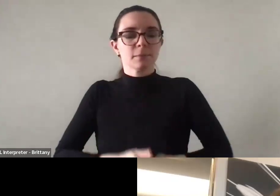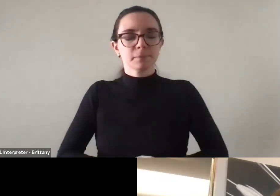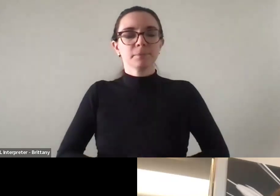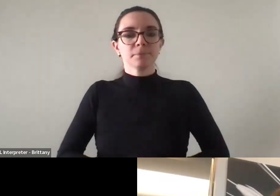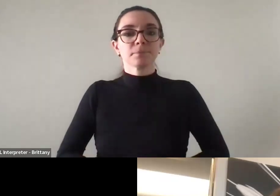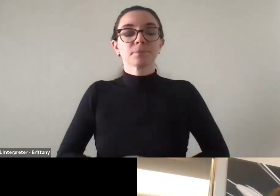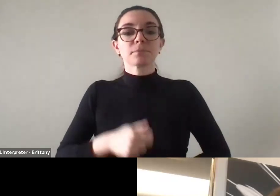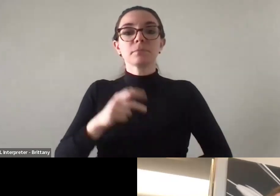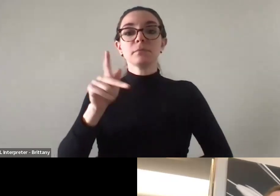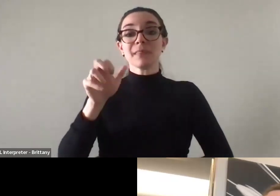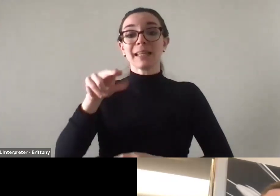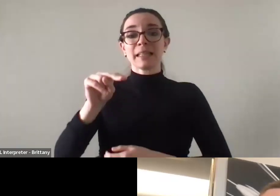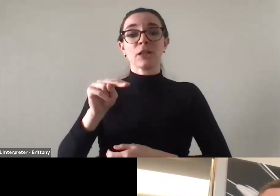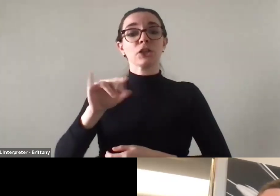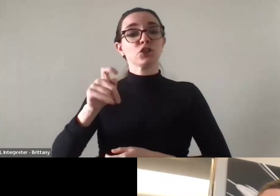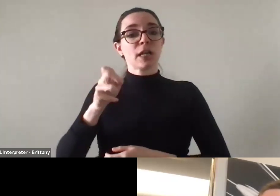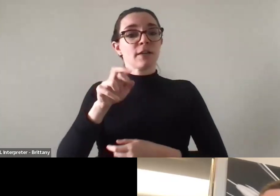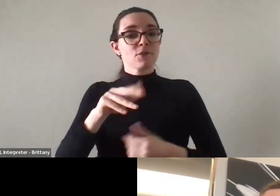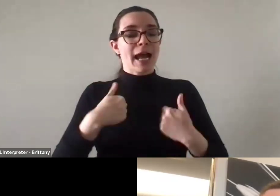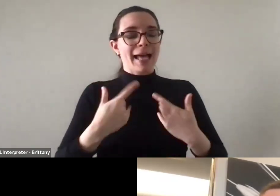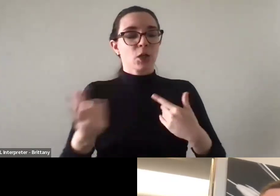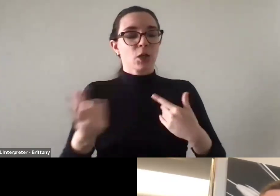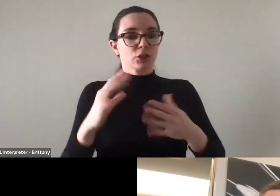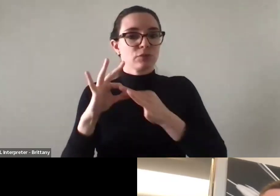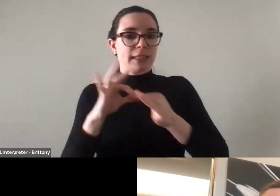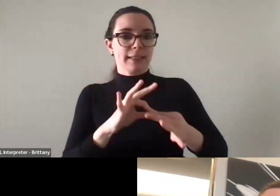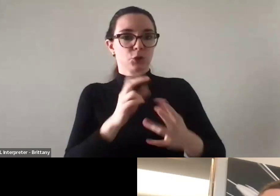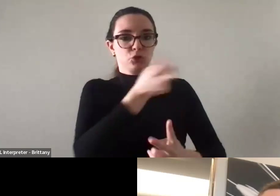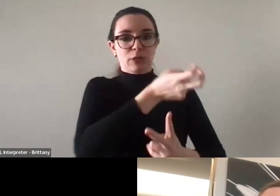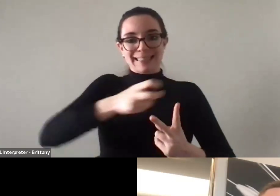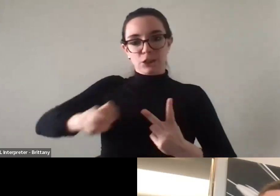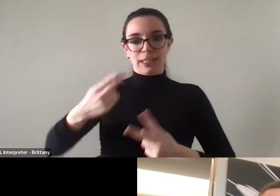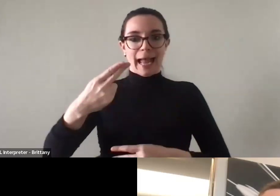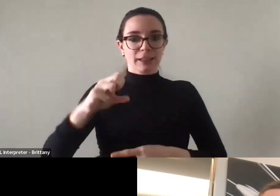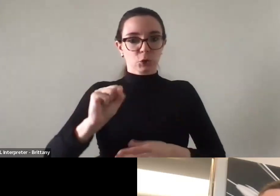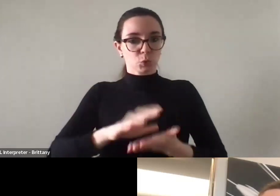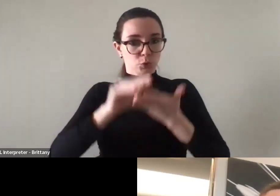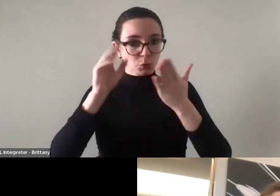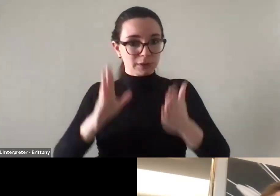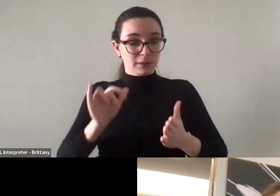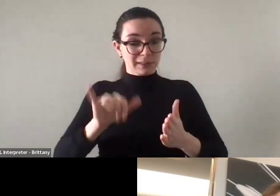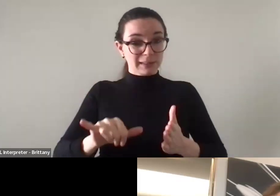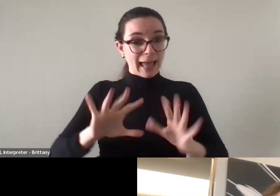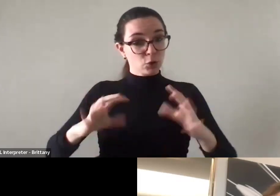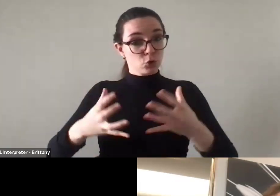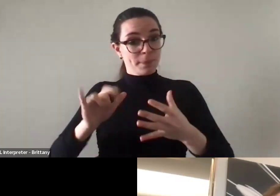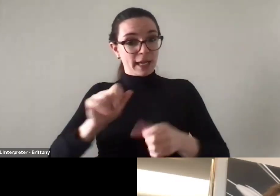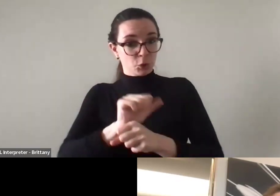Jennifer, there's a question also on transition age high school students. Is that a group that you work